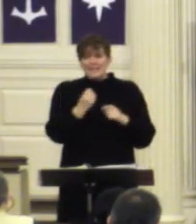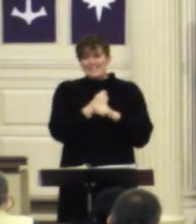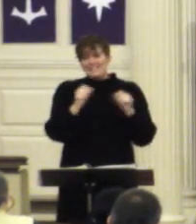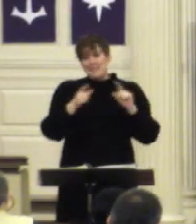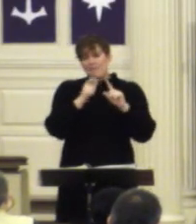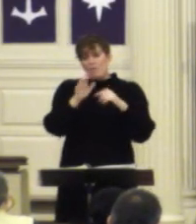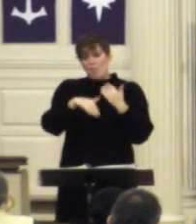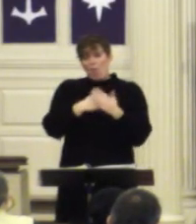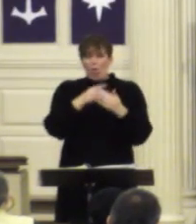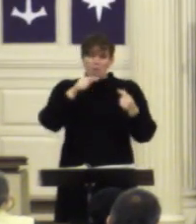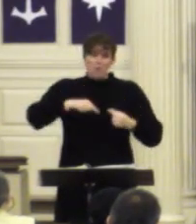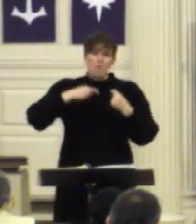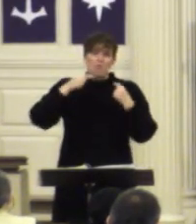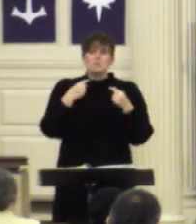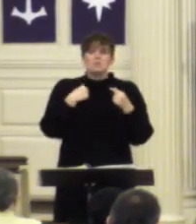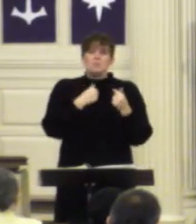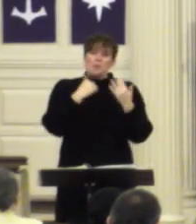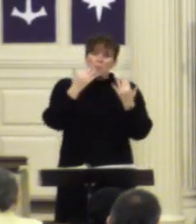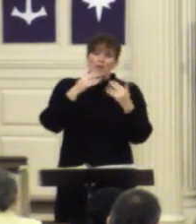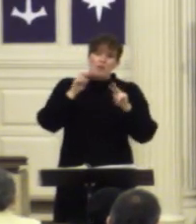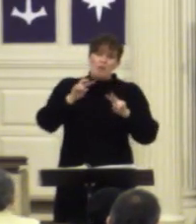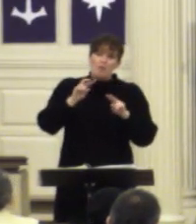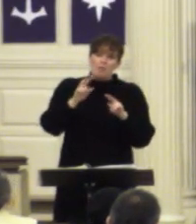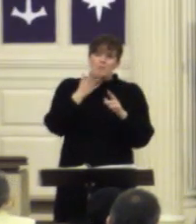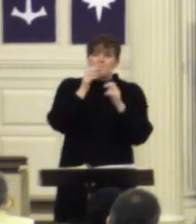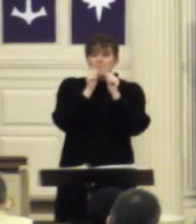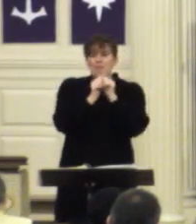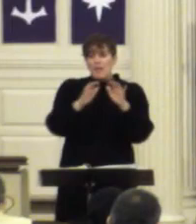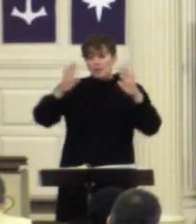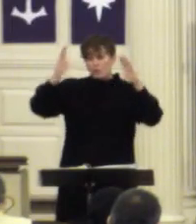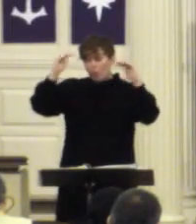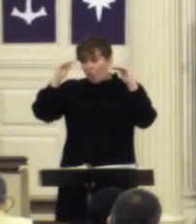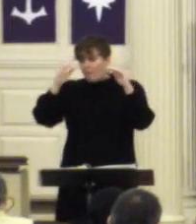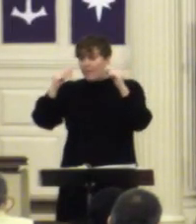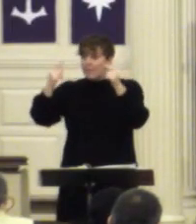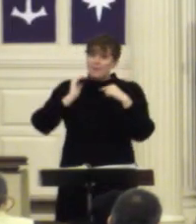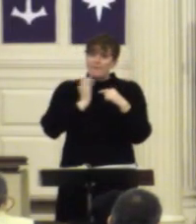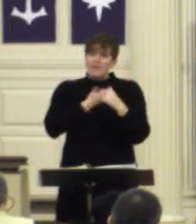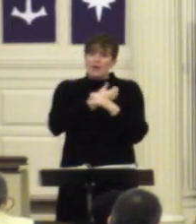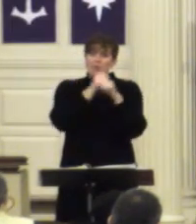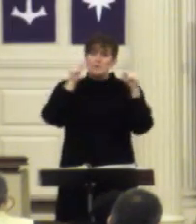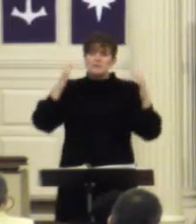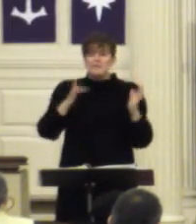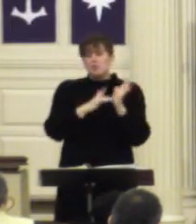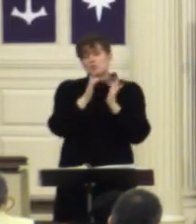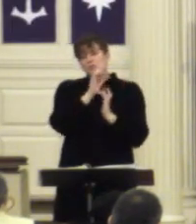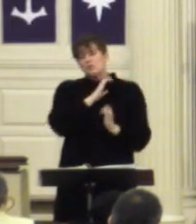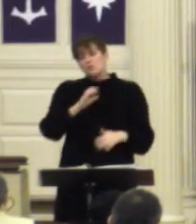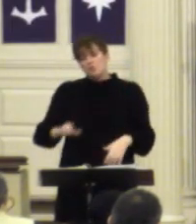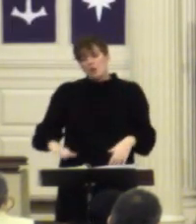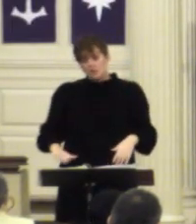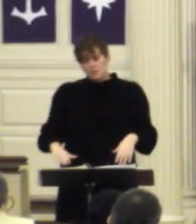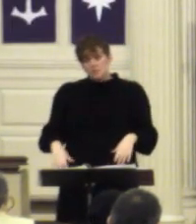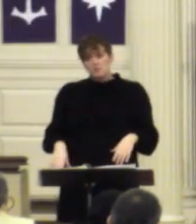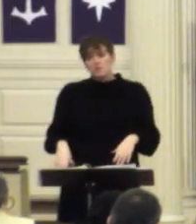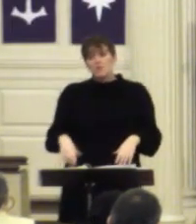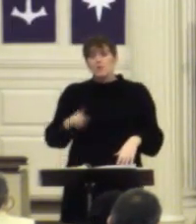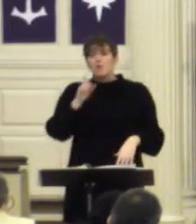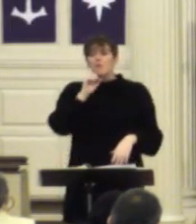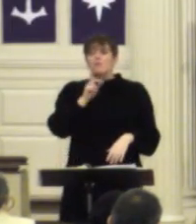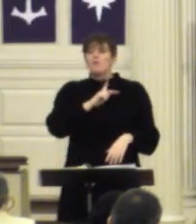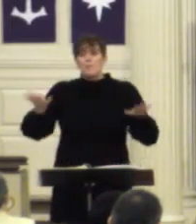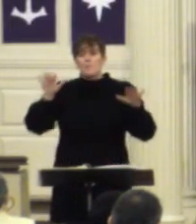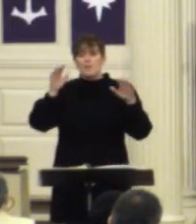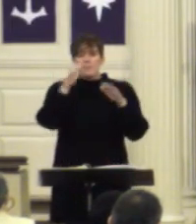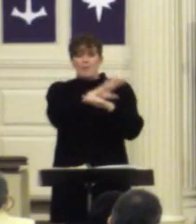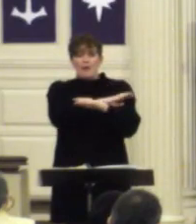distress, as we await the blessed hope and the coming of our Savior, Jesus Christ. for the